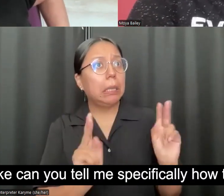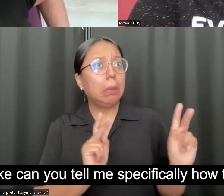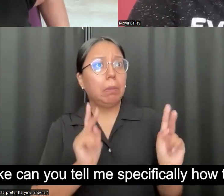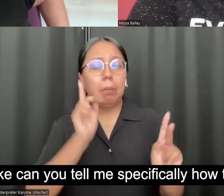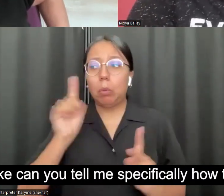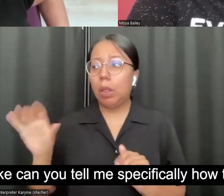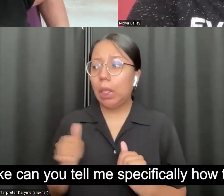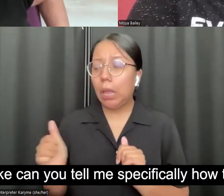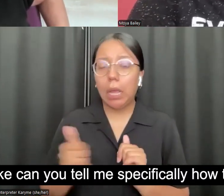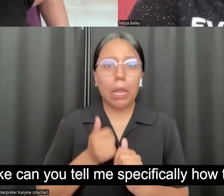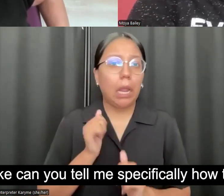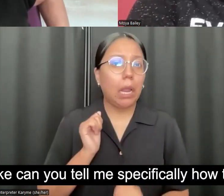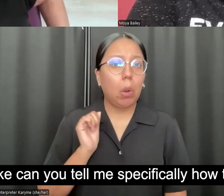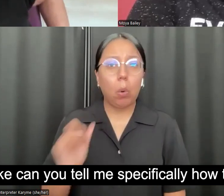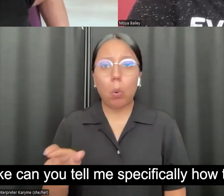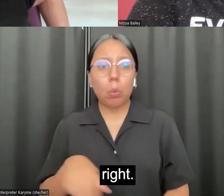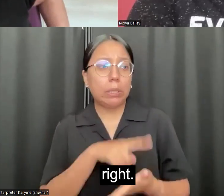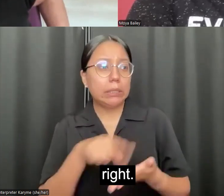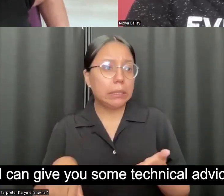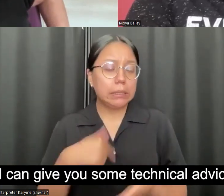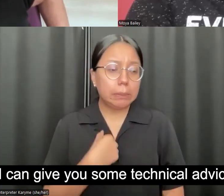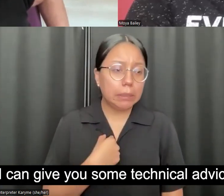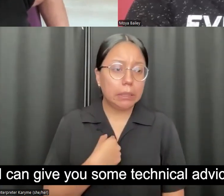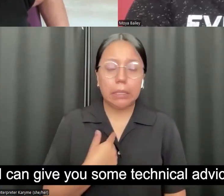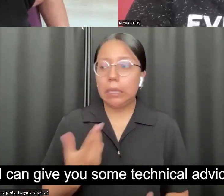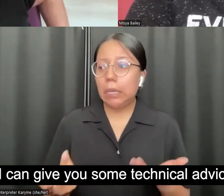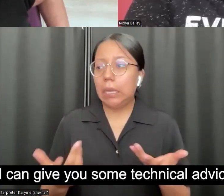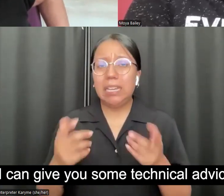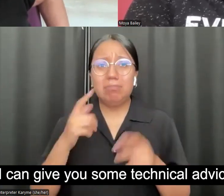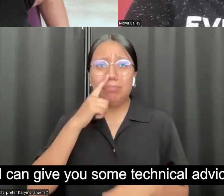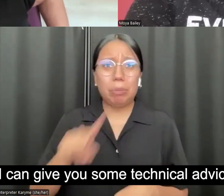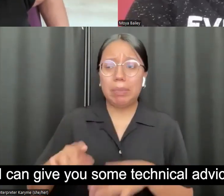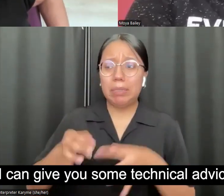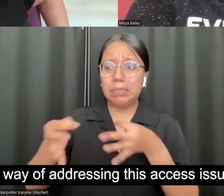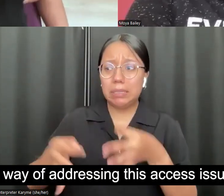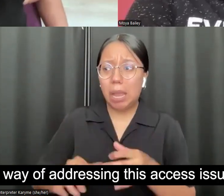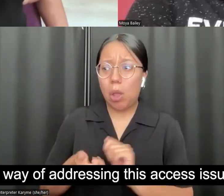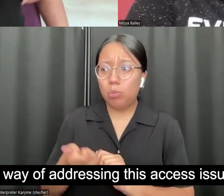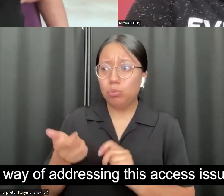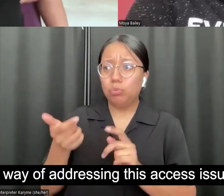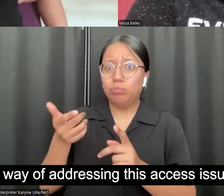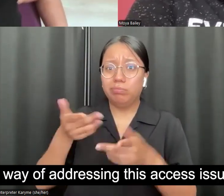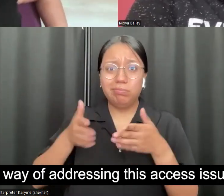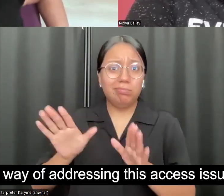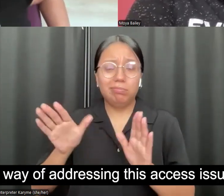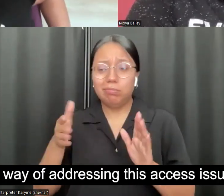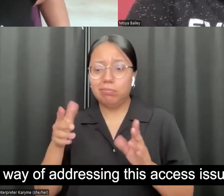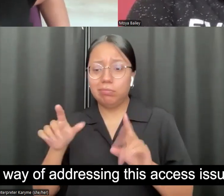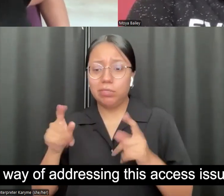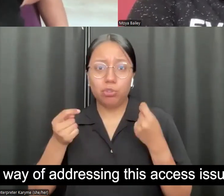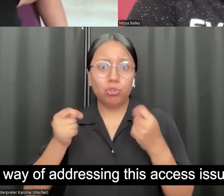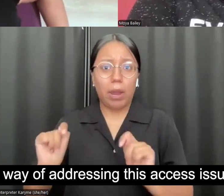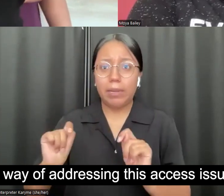you tell me specifically how to do it right? And I'm like, well, I can like give you some technical advice. Like I'm like, yeah, here's a way of addressing